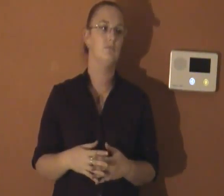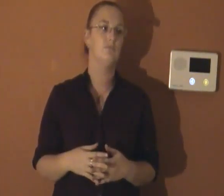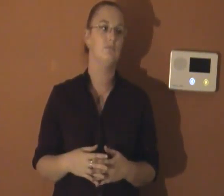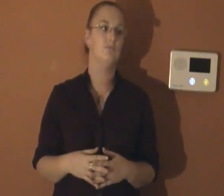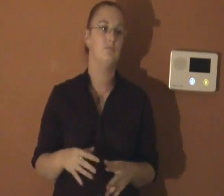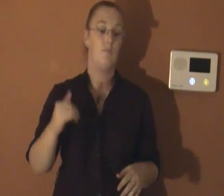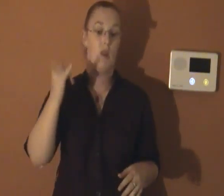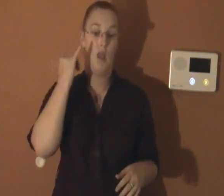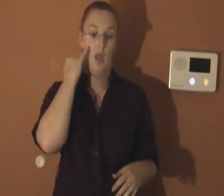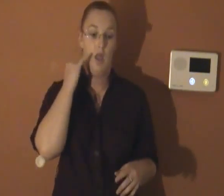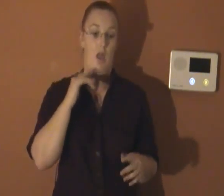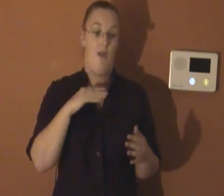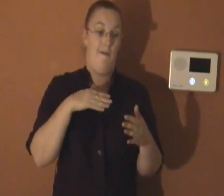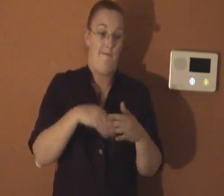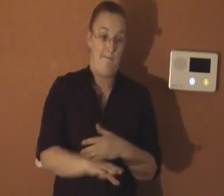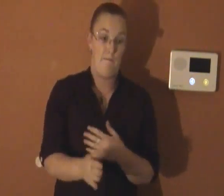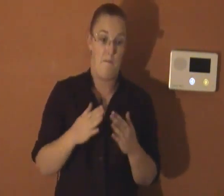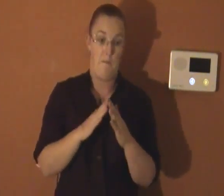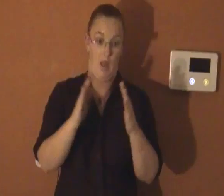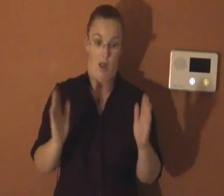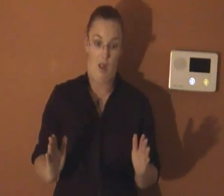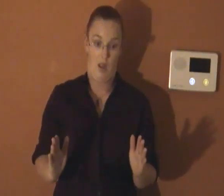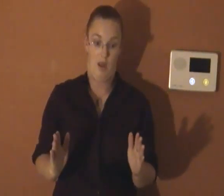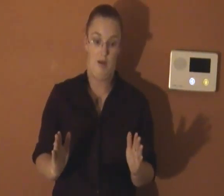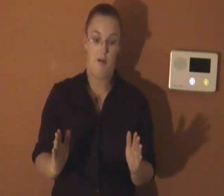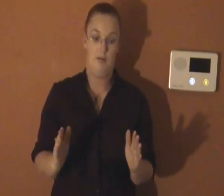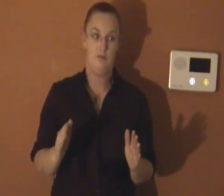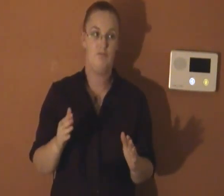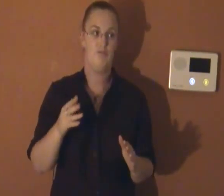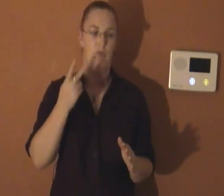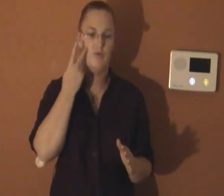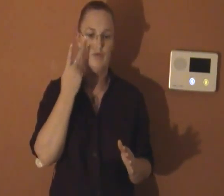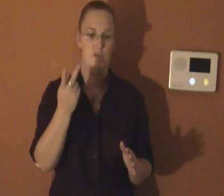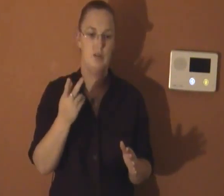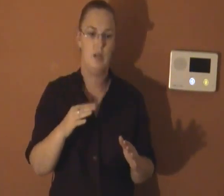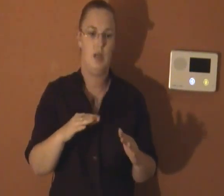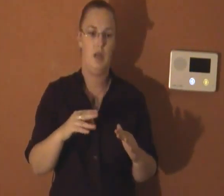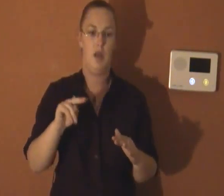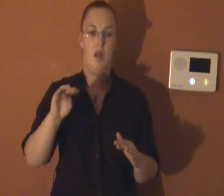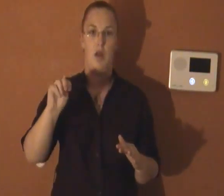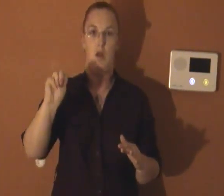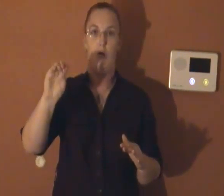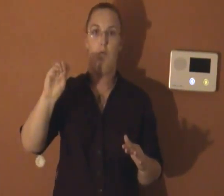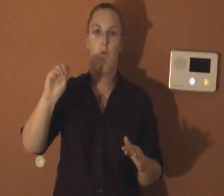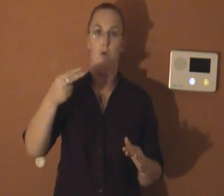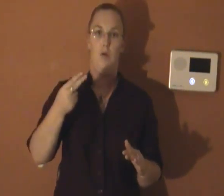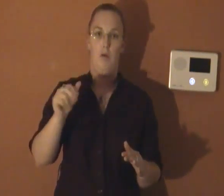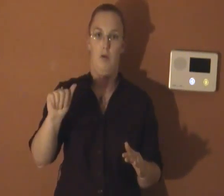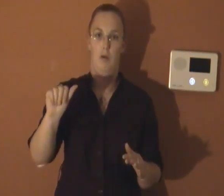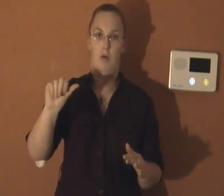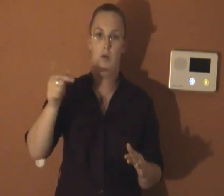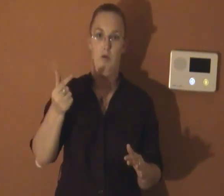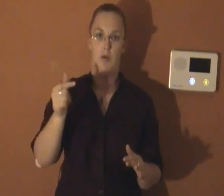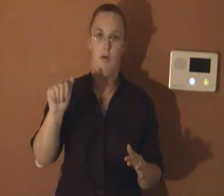would see a beautiful Victorian silver tea set, coffee pot, and